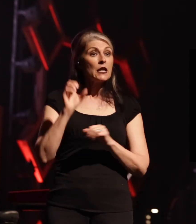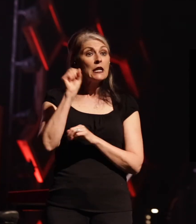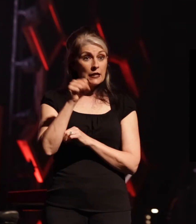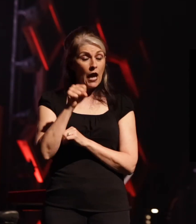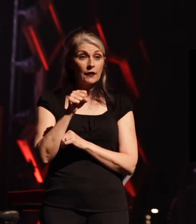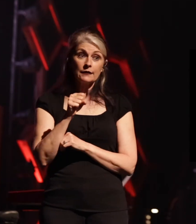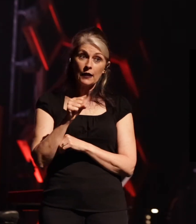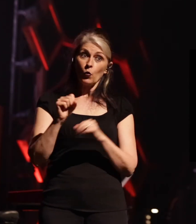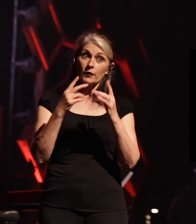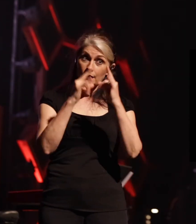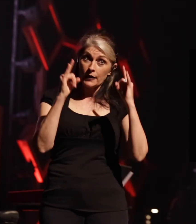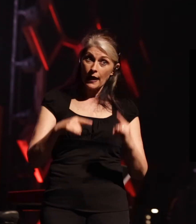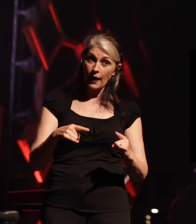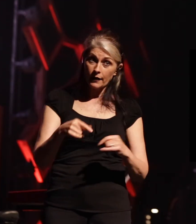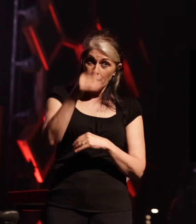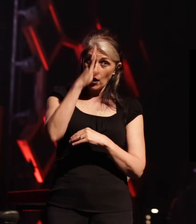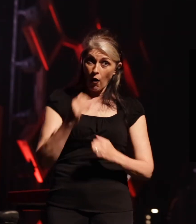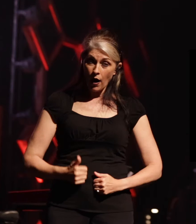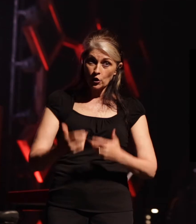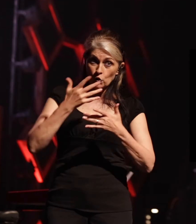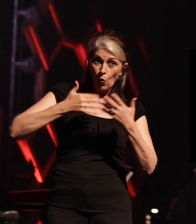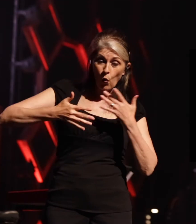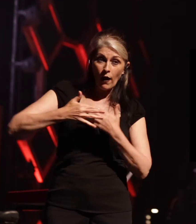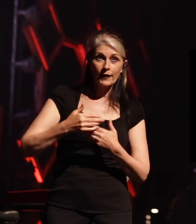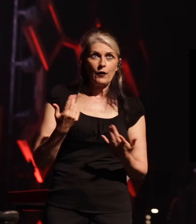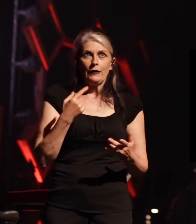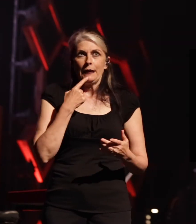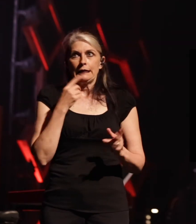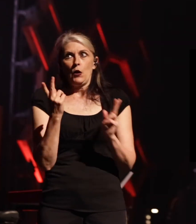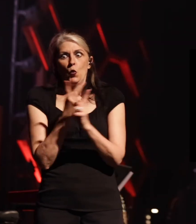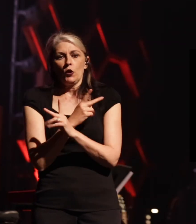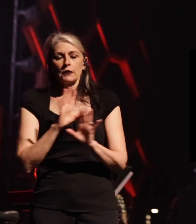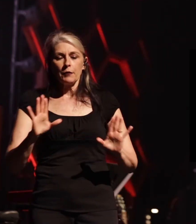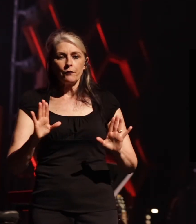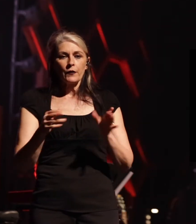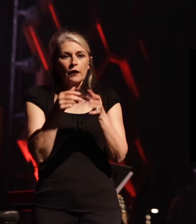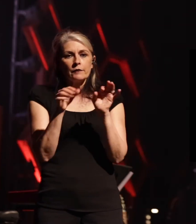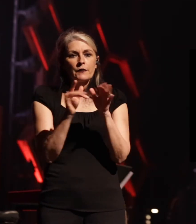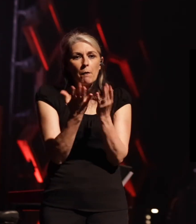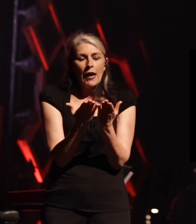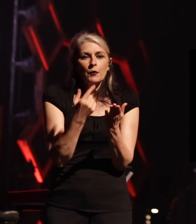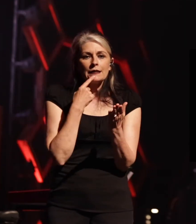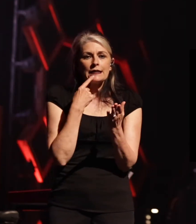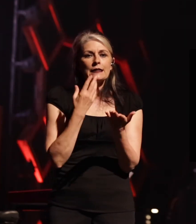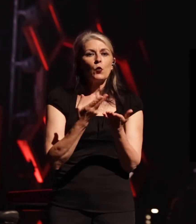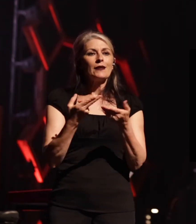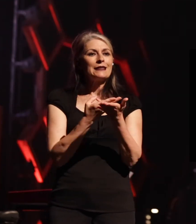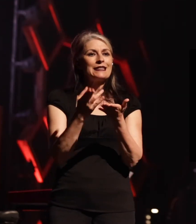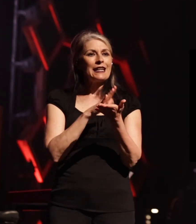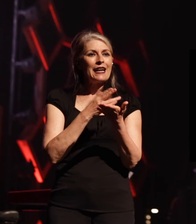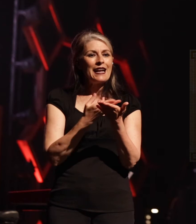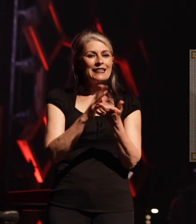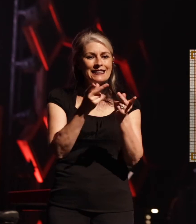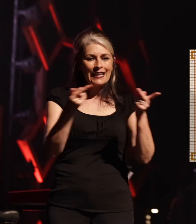God dwelled in. Maybe I'm making it sound worse than what it is, because Scripture also tells us that it was a sanctuary in verse 8. The Hebrew word for